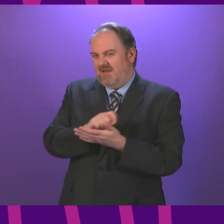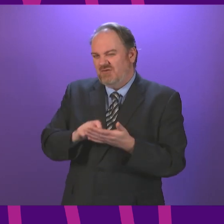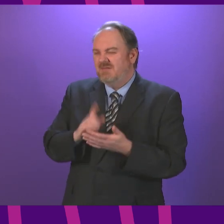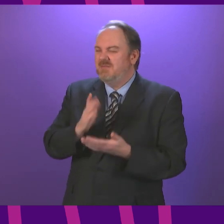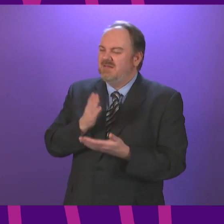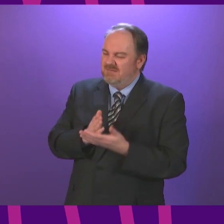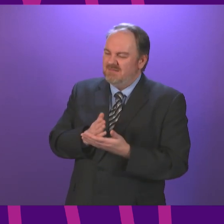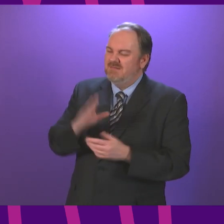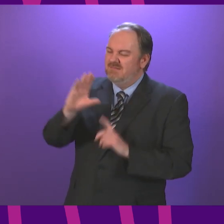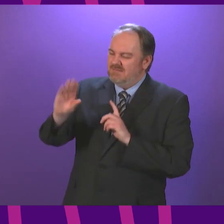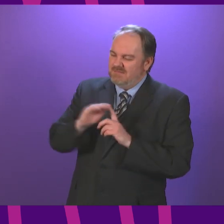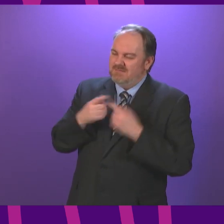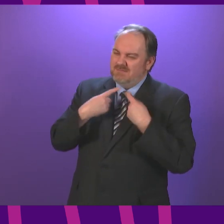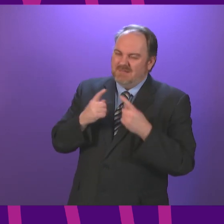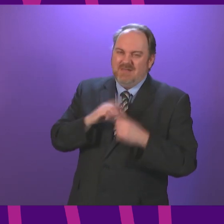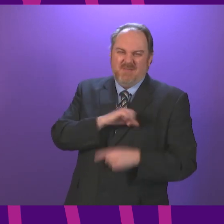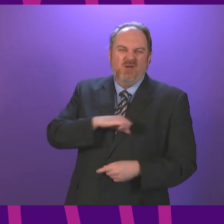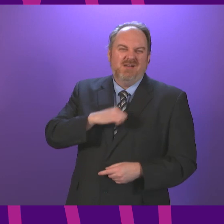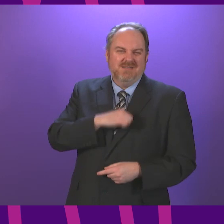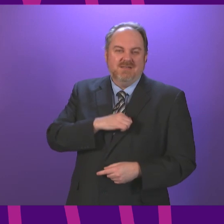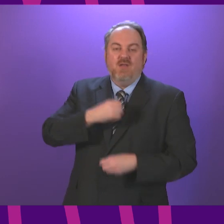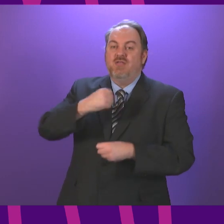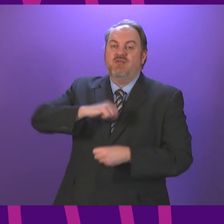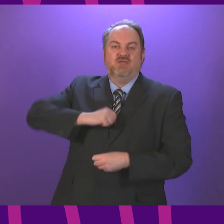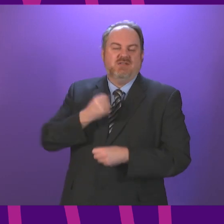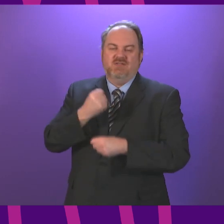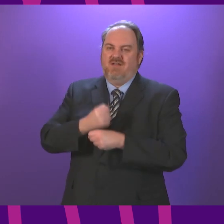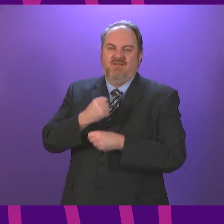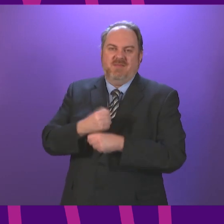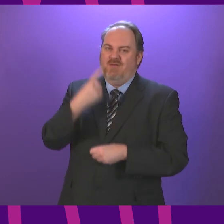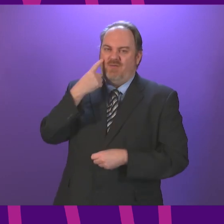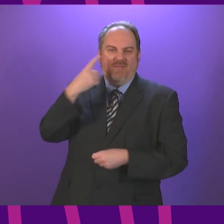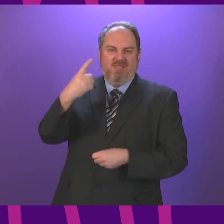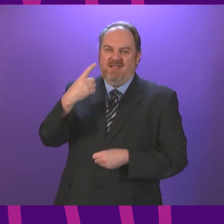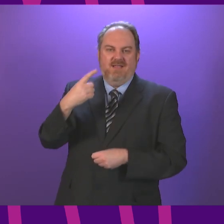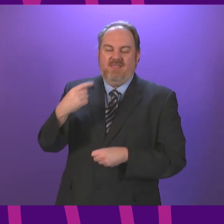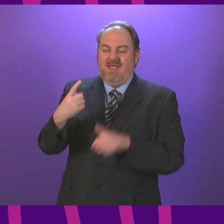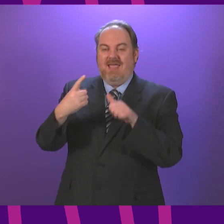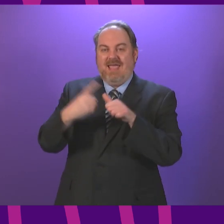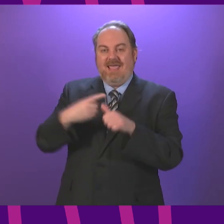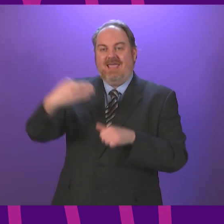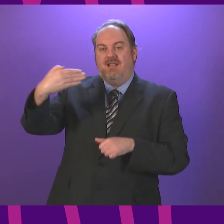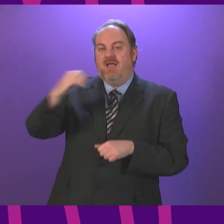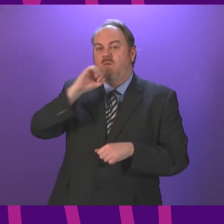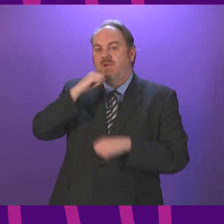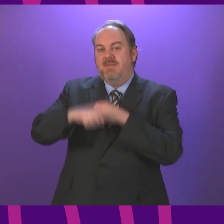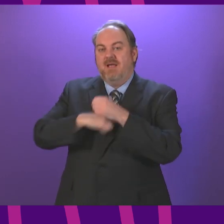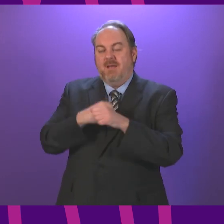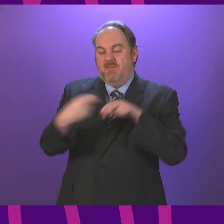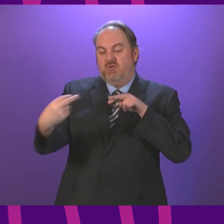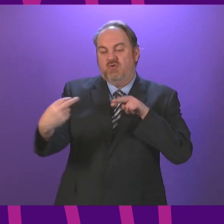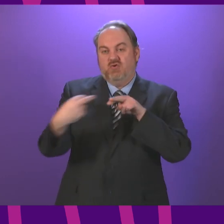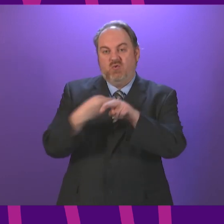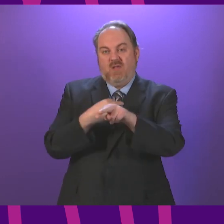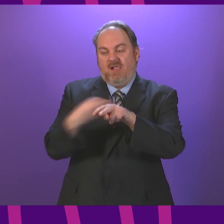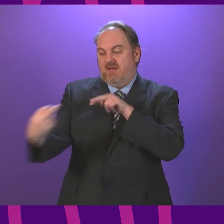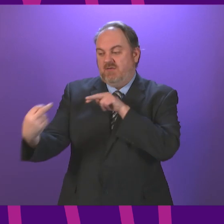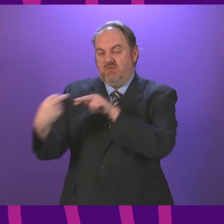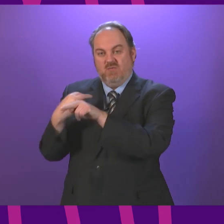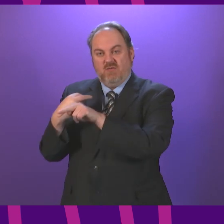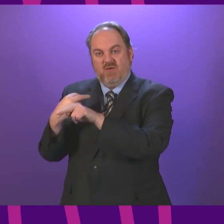honest with my constituents and admit that the Scottish Government does not expect work to dual the A9 in its entirety between Inverness and Perth to be